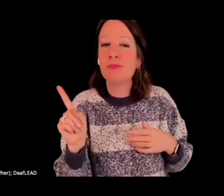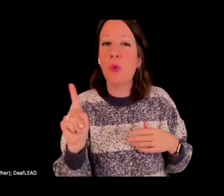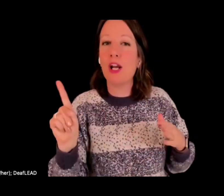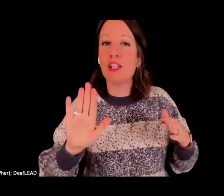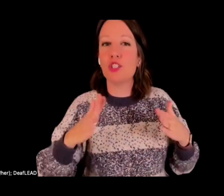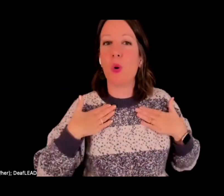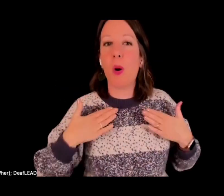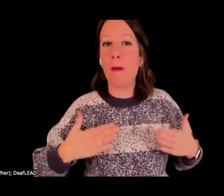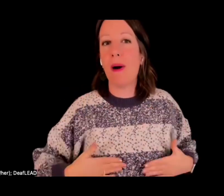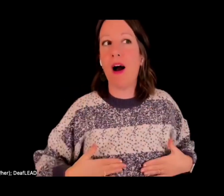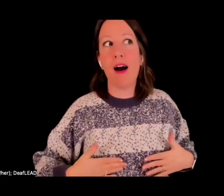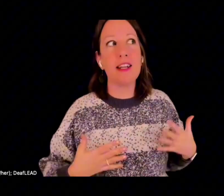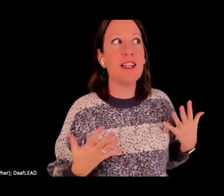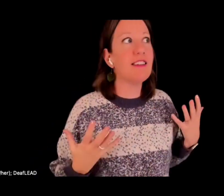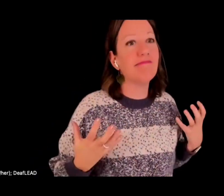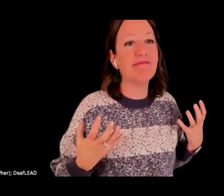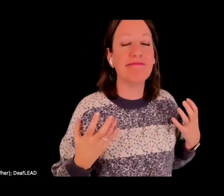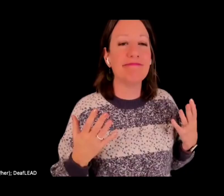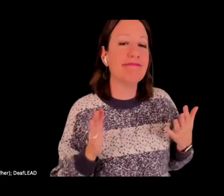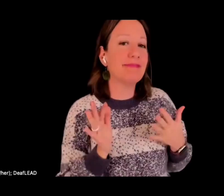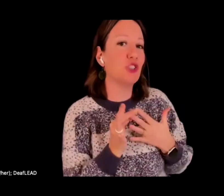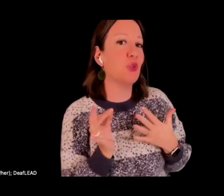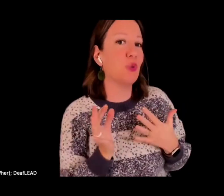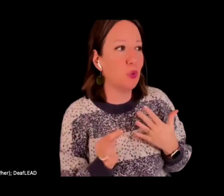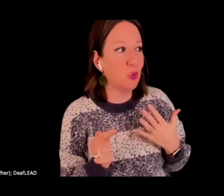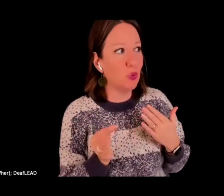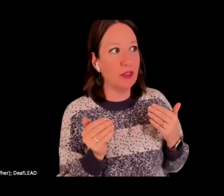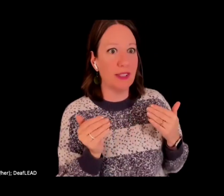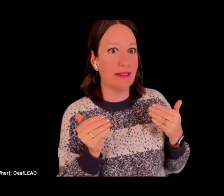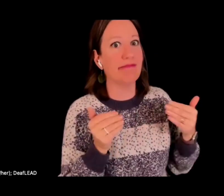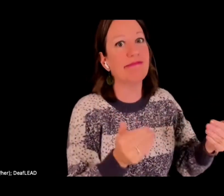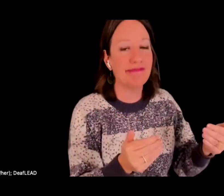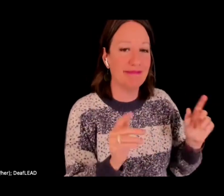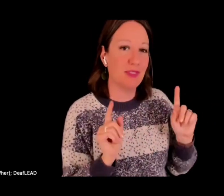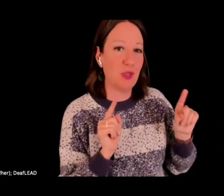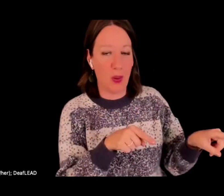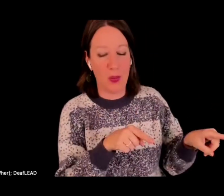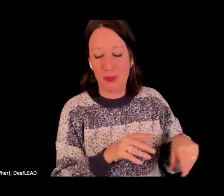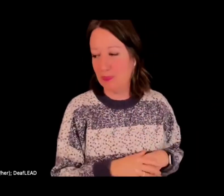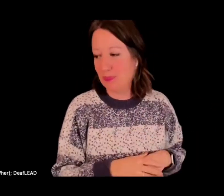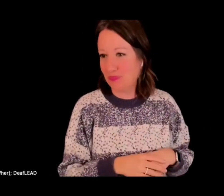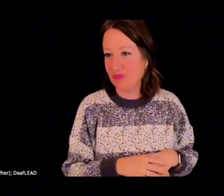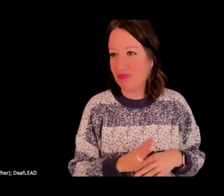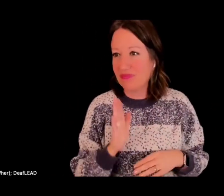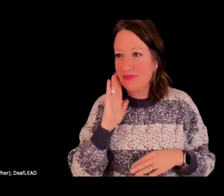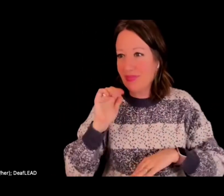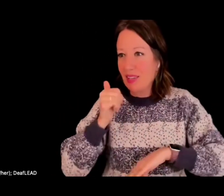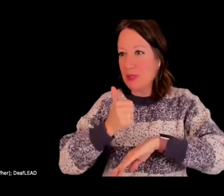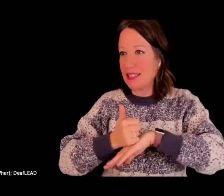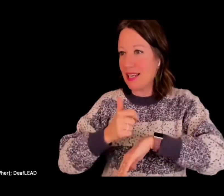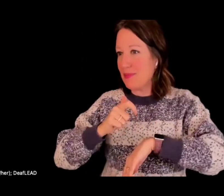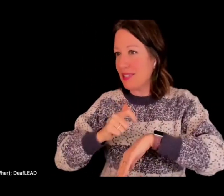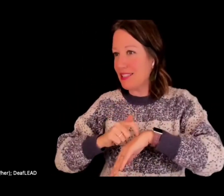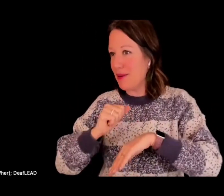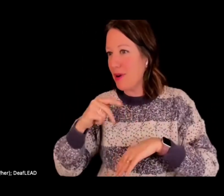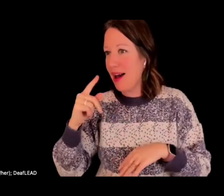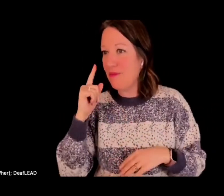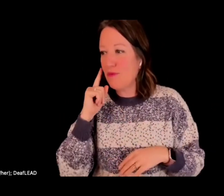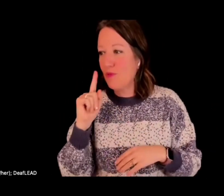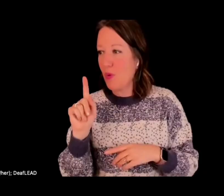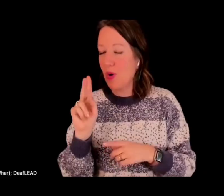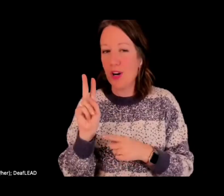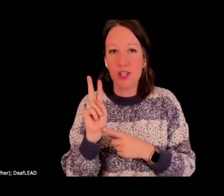near a window. Where does your body want or choose to land in your